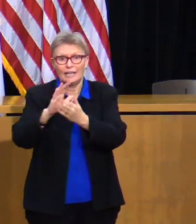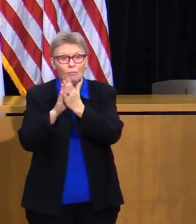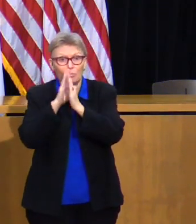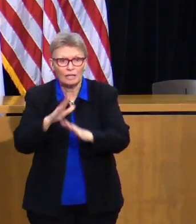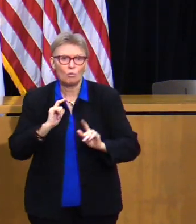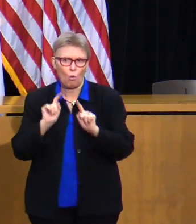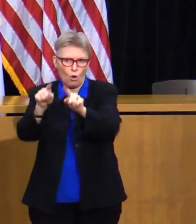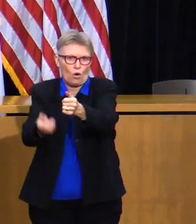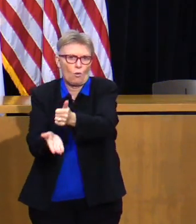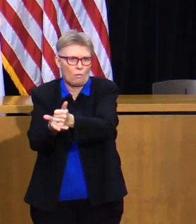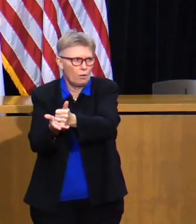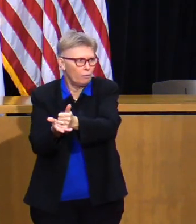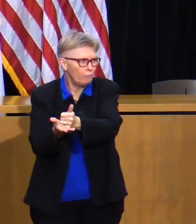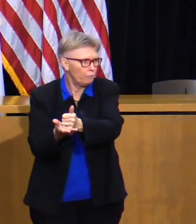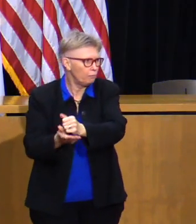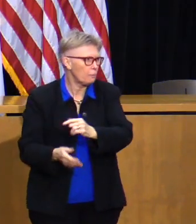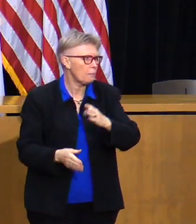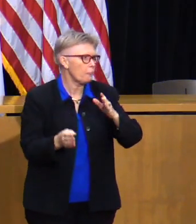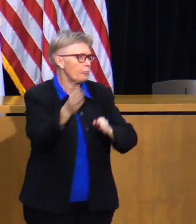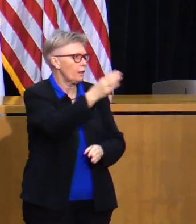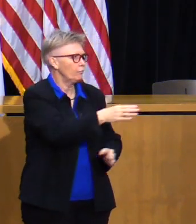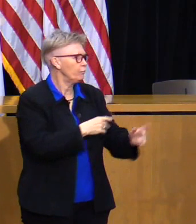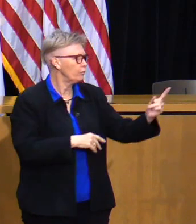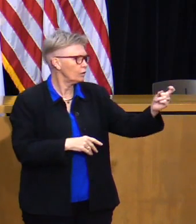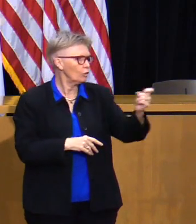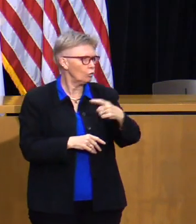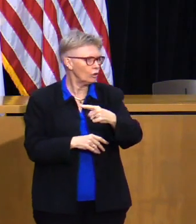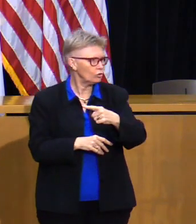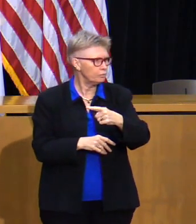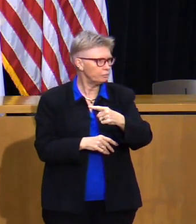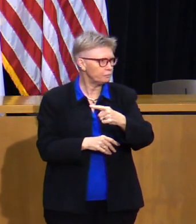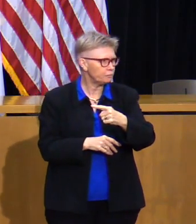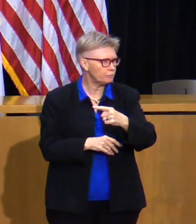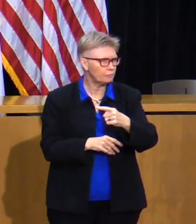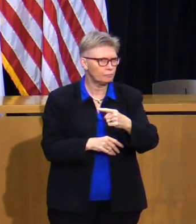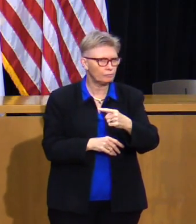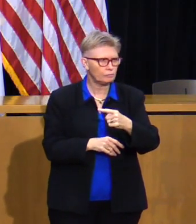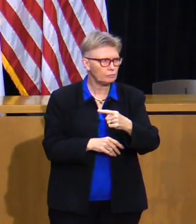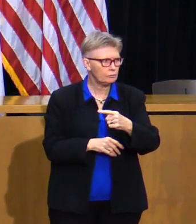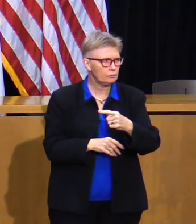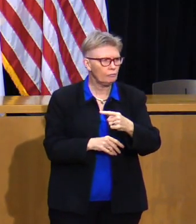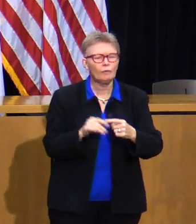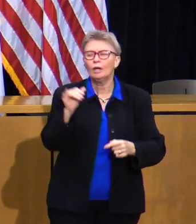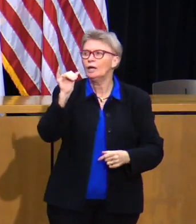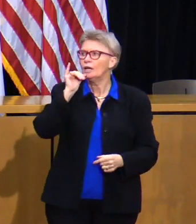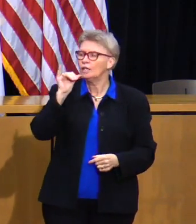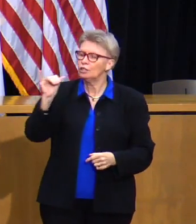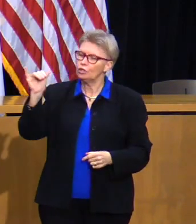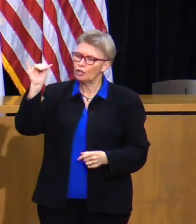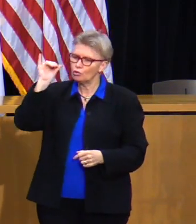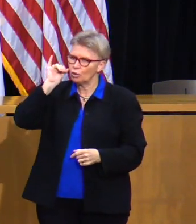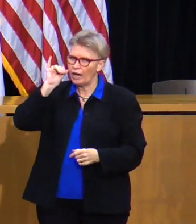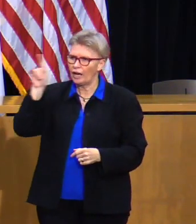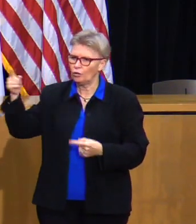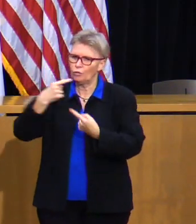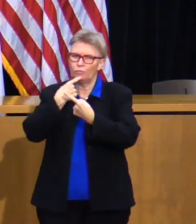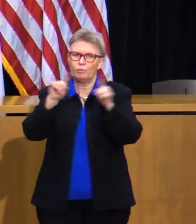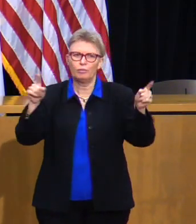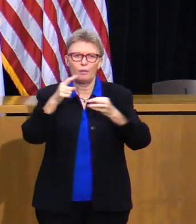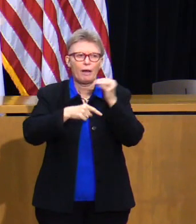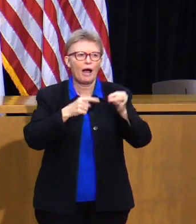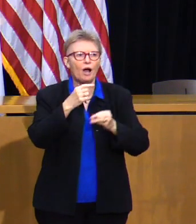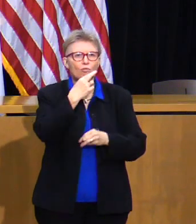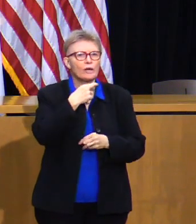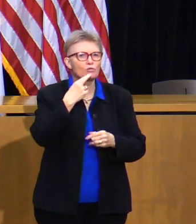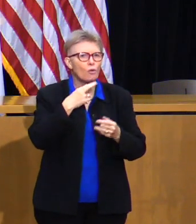Baker, we need to say to restaurants, after your executive order yesterday, a lot of them are concerned. The way they've set up their